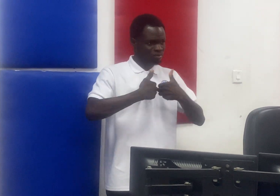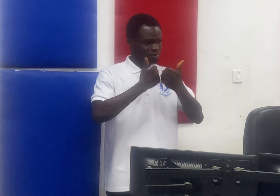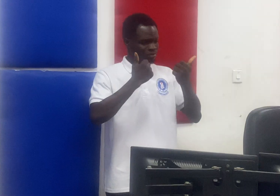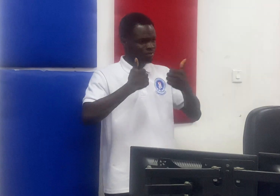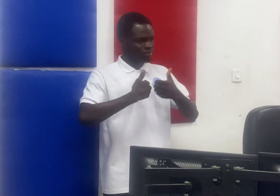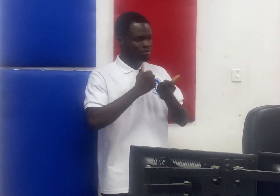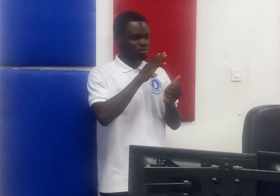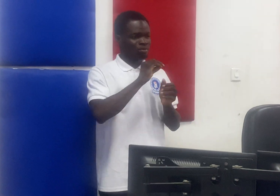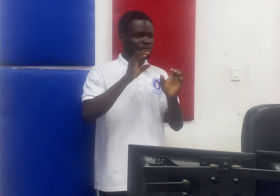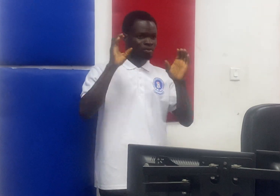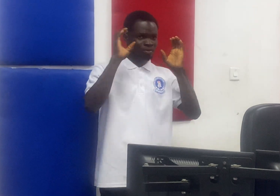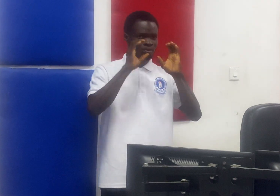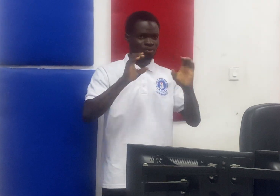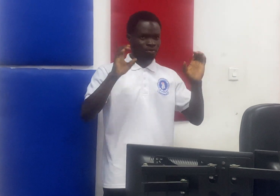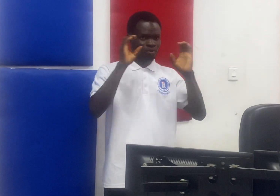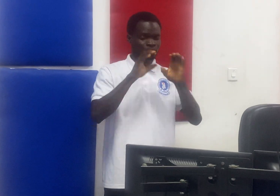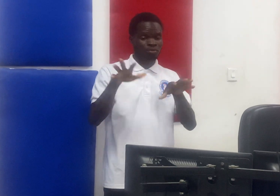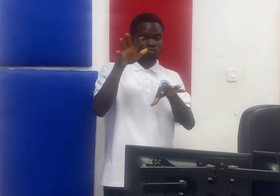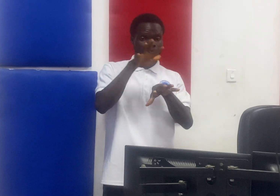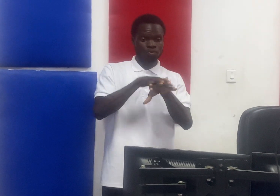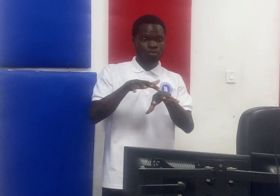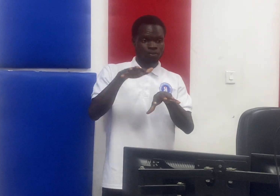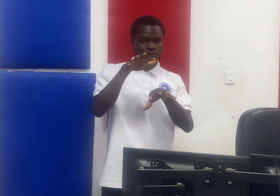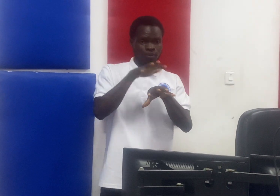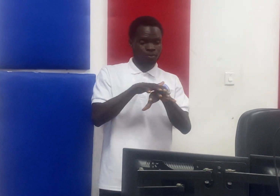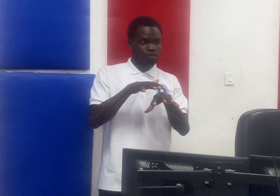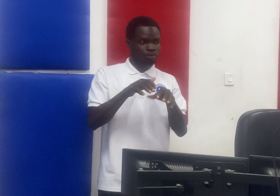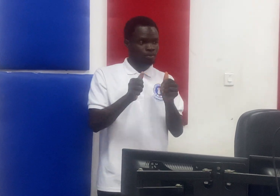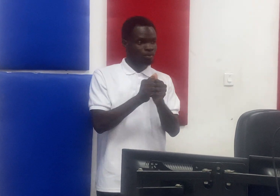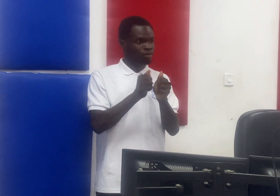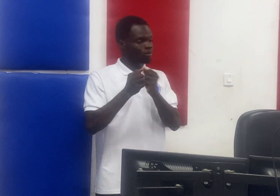celebrate inclusion in matters of love and relationships?